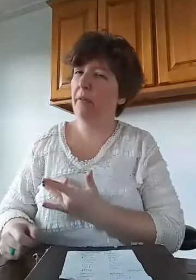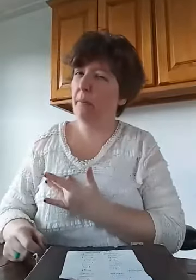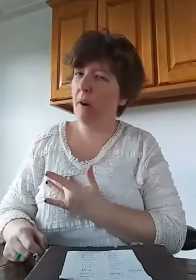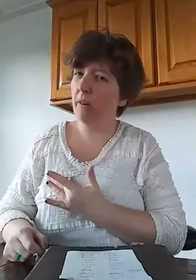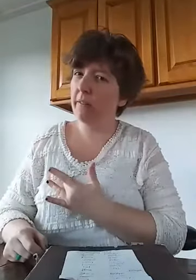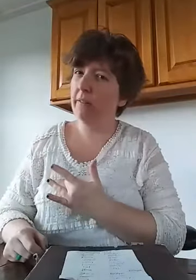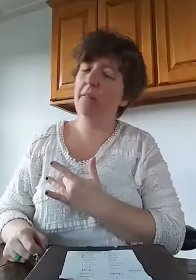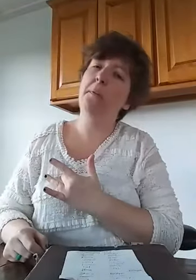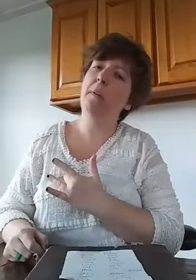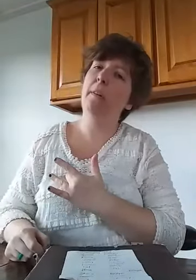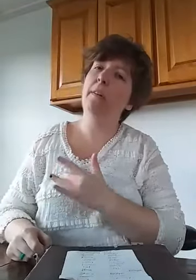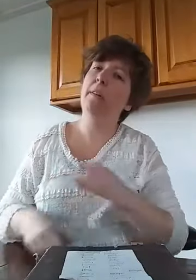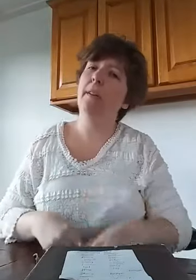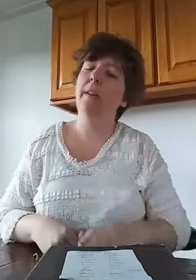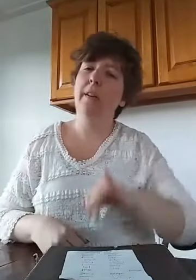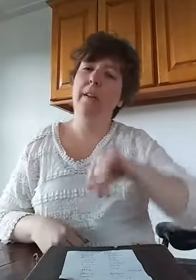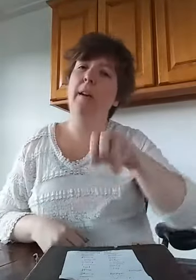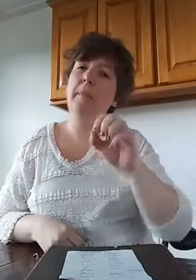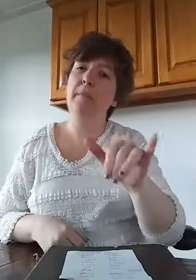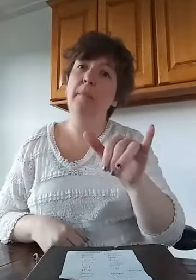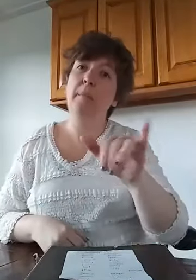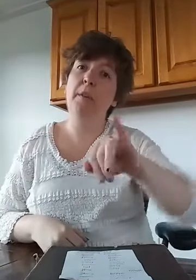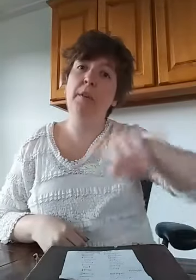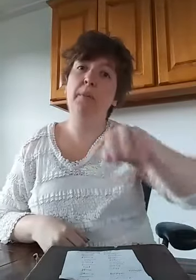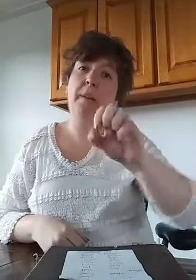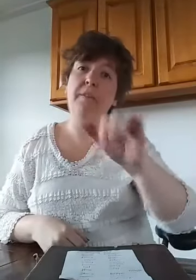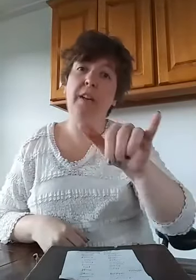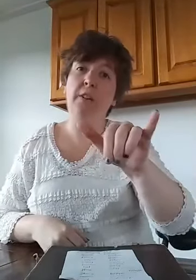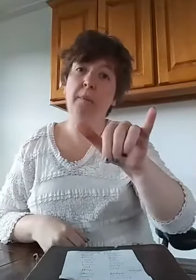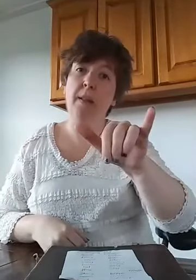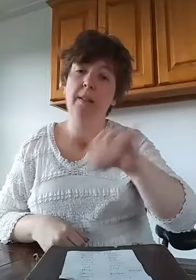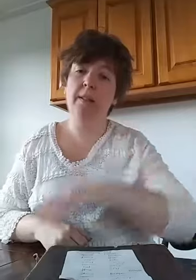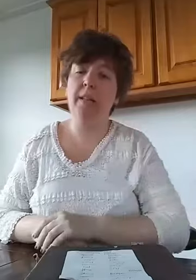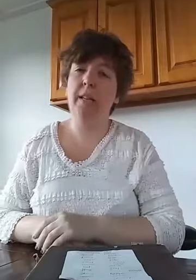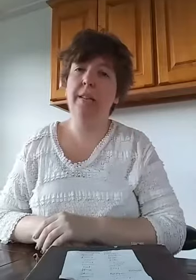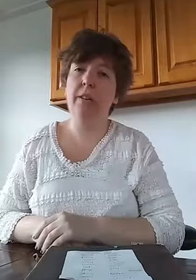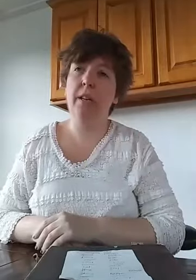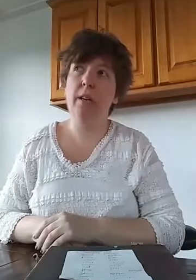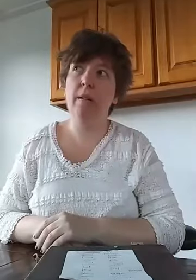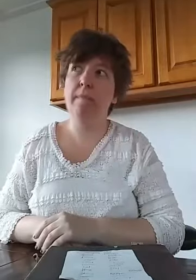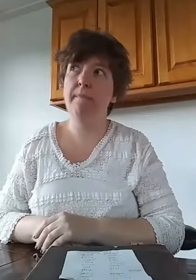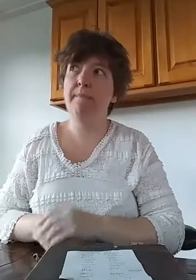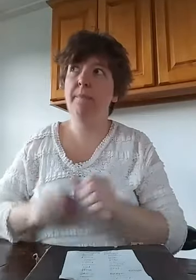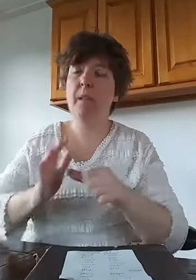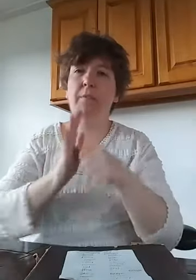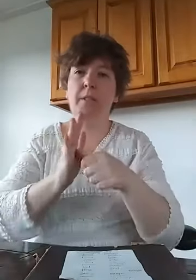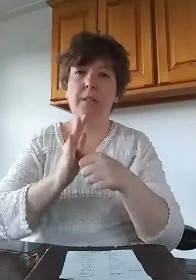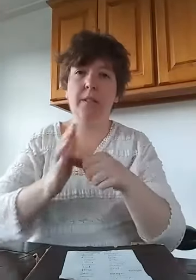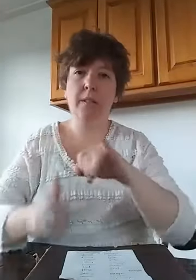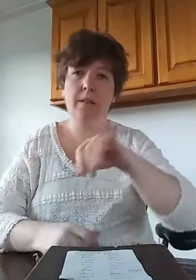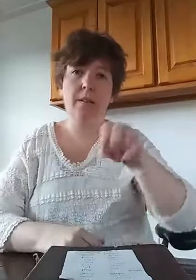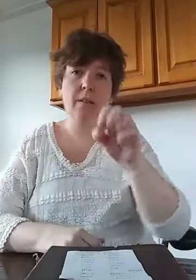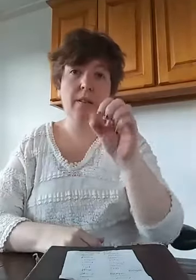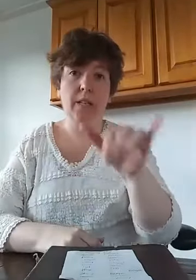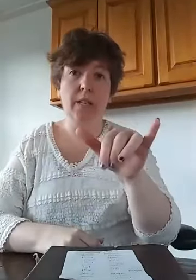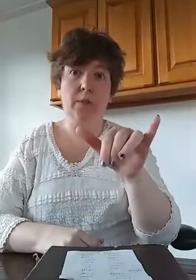heart, or you might finger spell it to give it emphasis that it's joy.